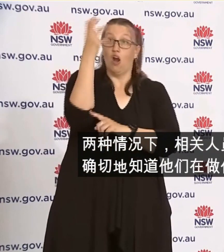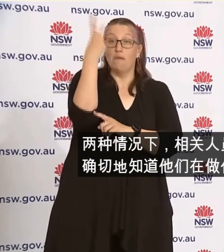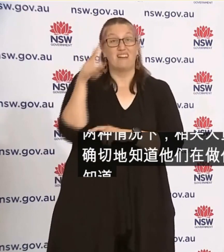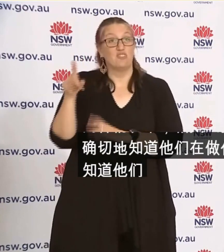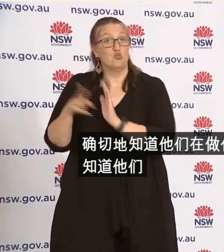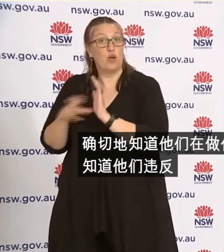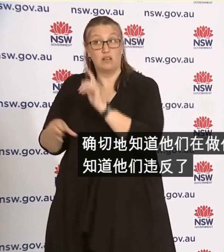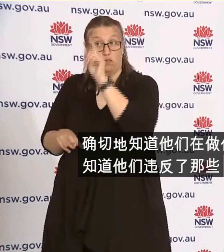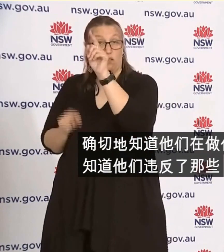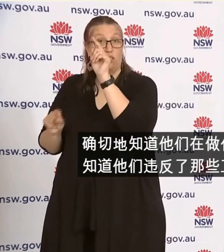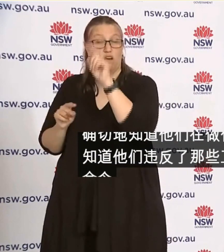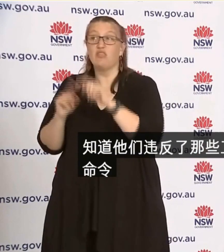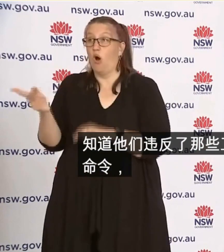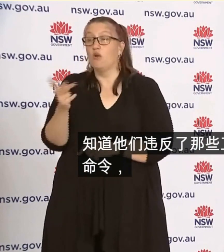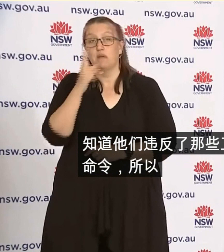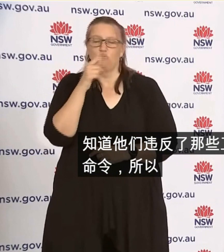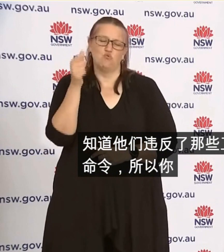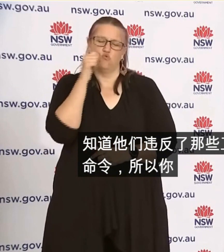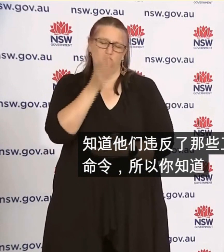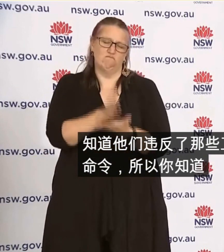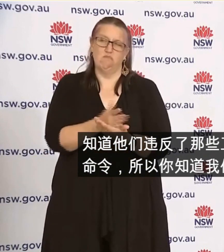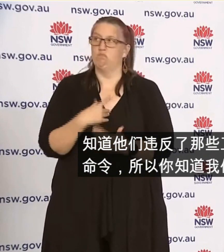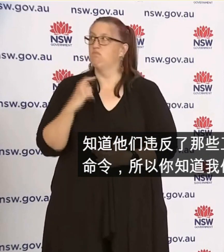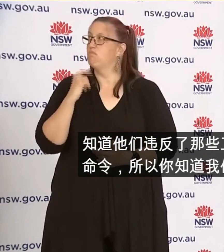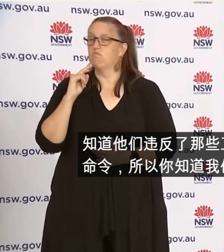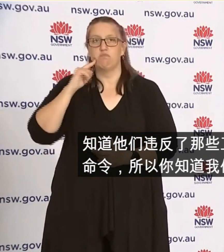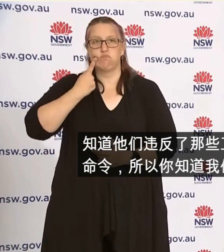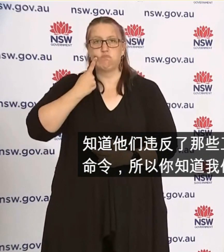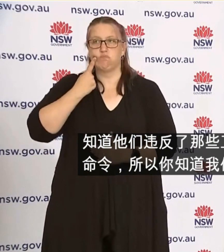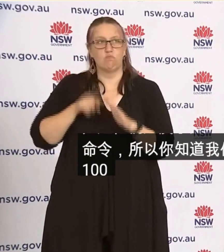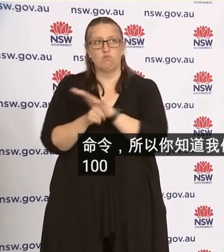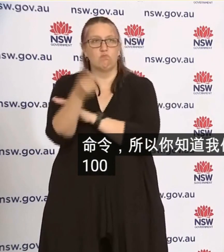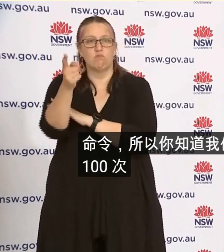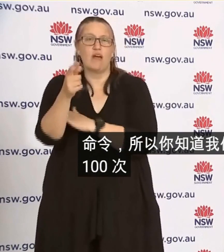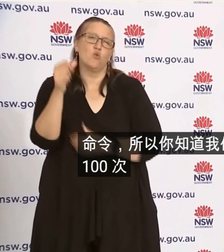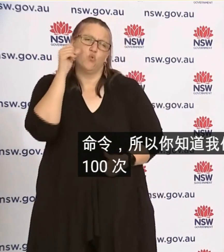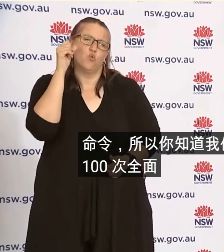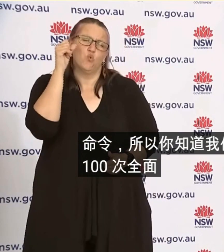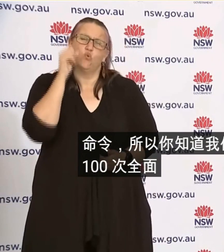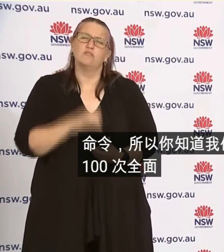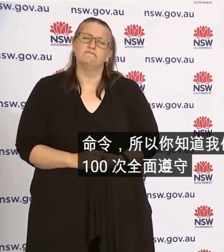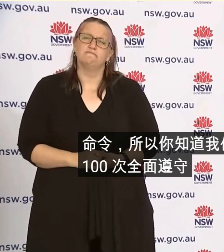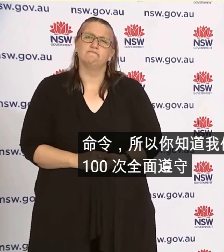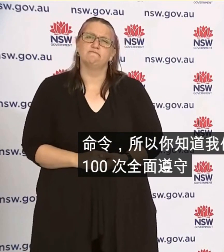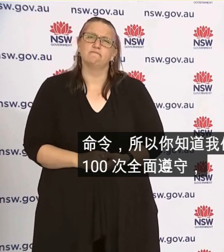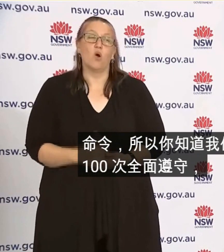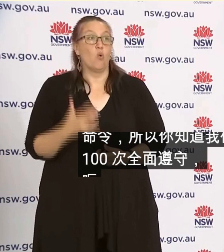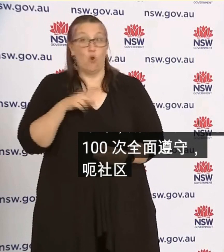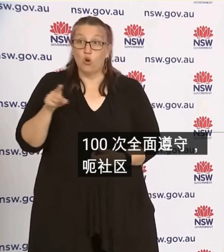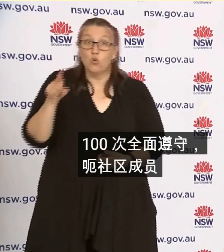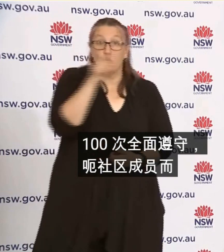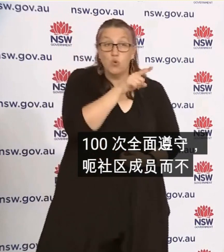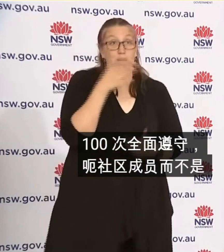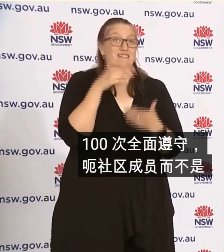they were doing. They knew that they were in breach of those health orders. So, what we need is 100% compliance across the board with